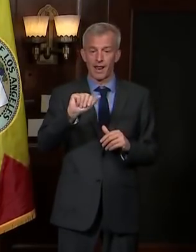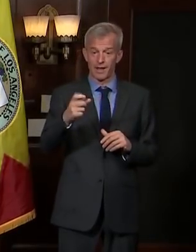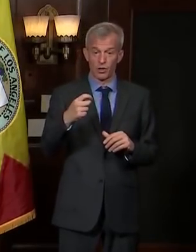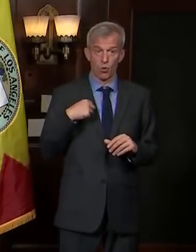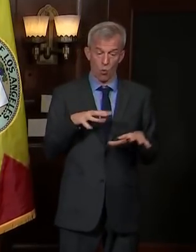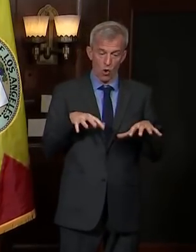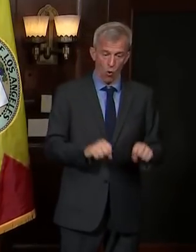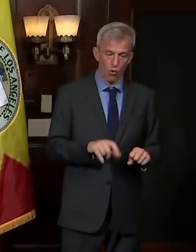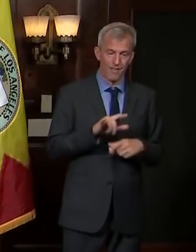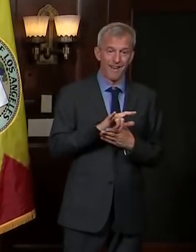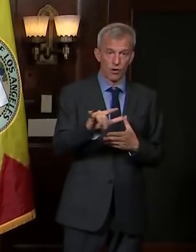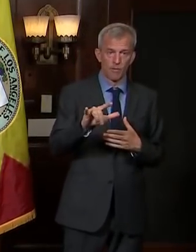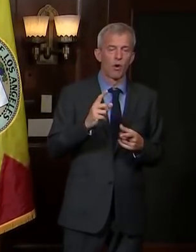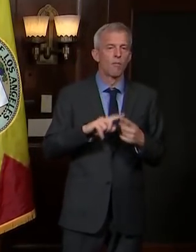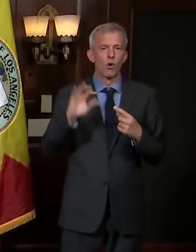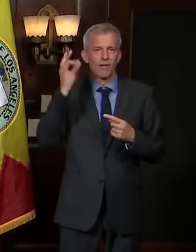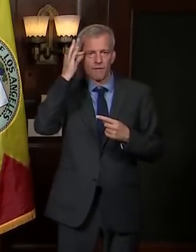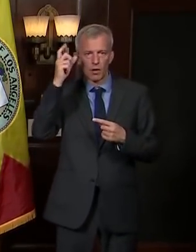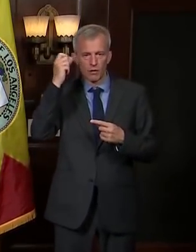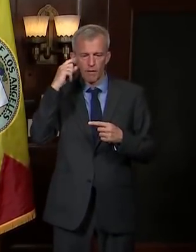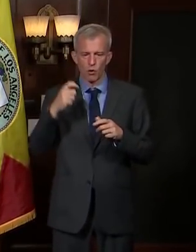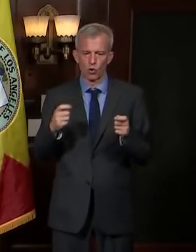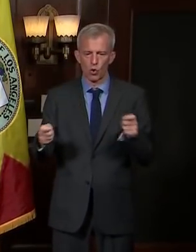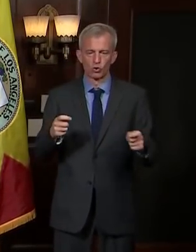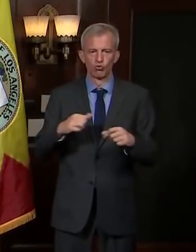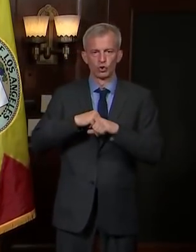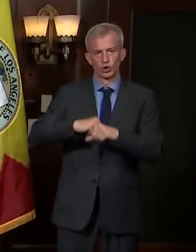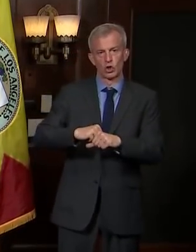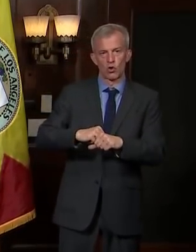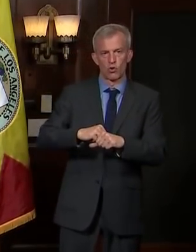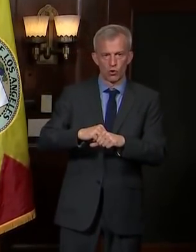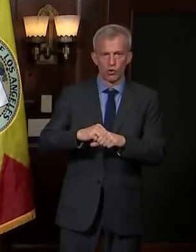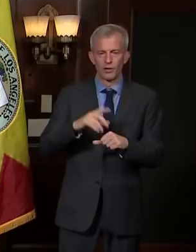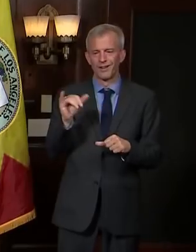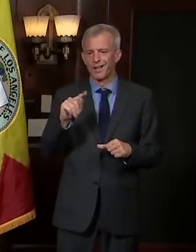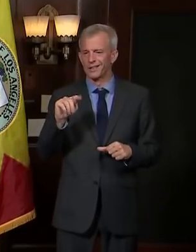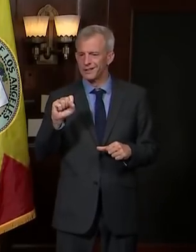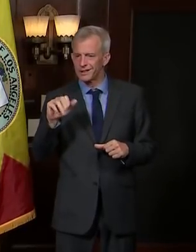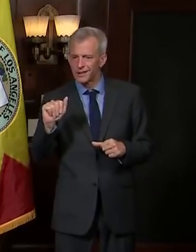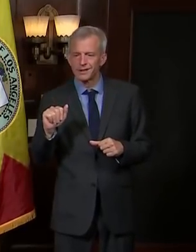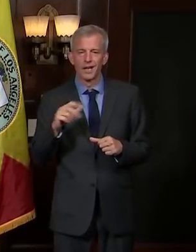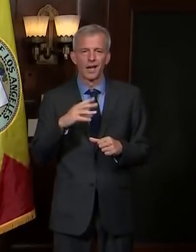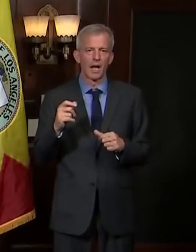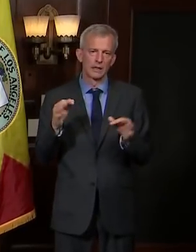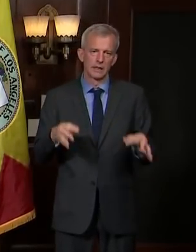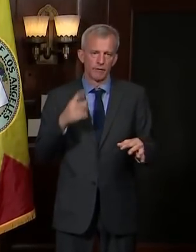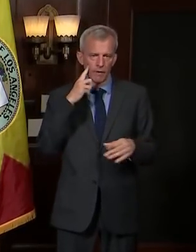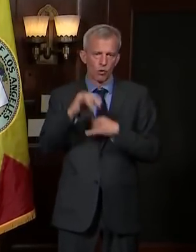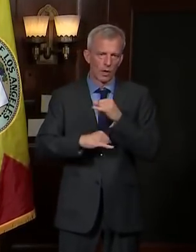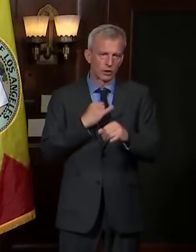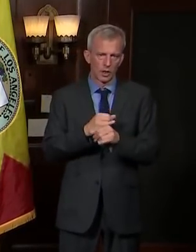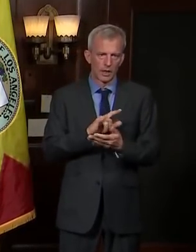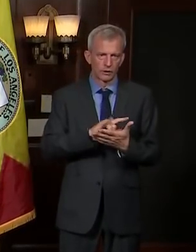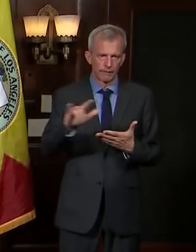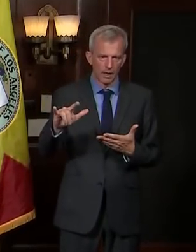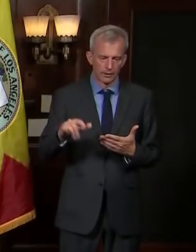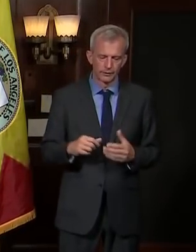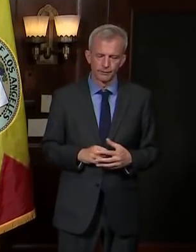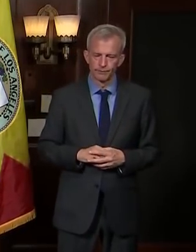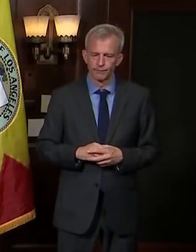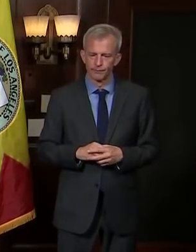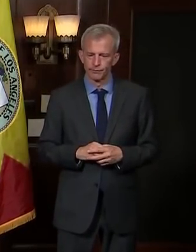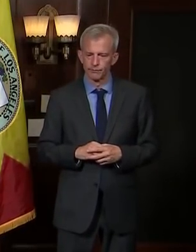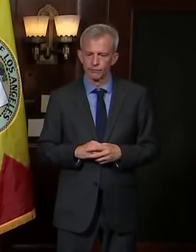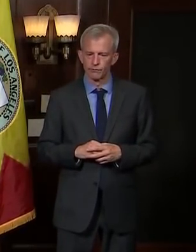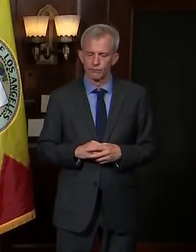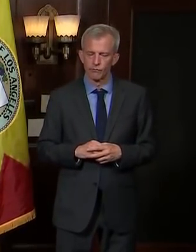government controls the security side of operations, and certainly for international flights. Second, though, I would say a lot of